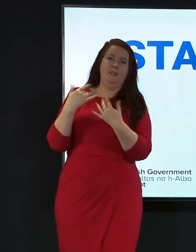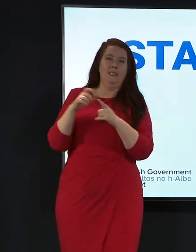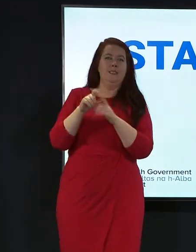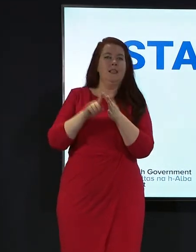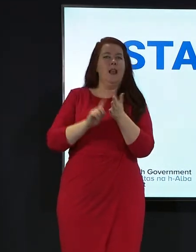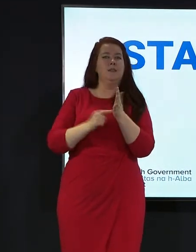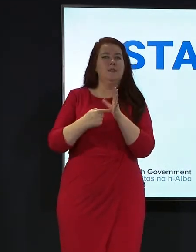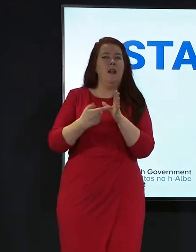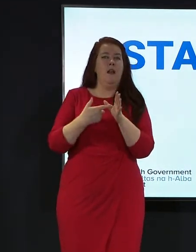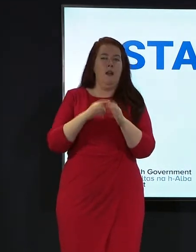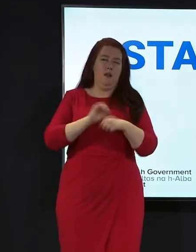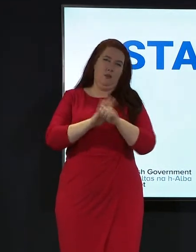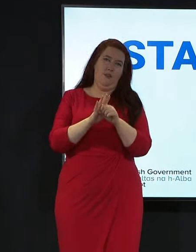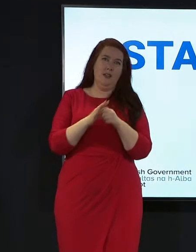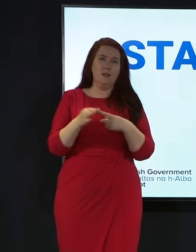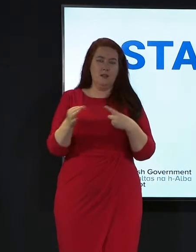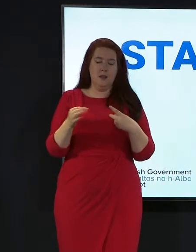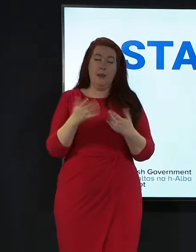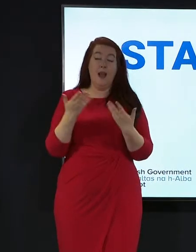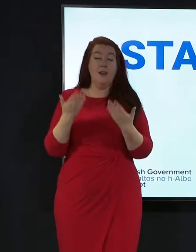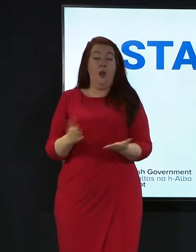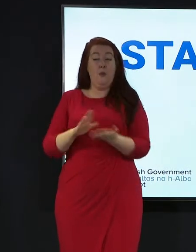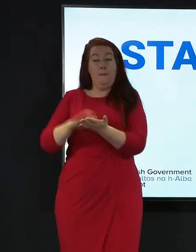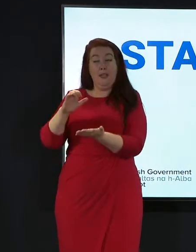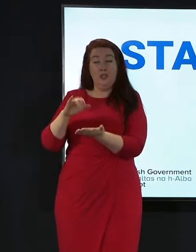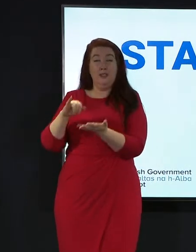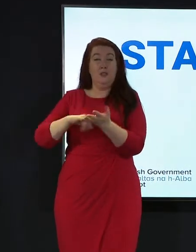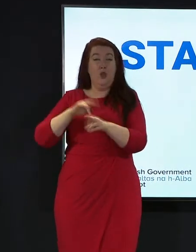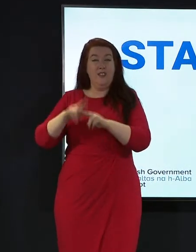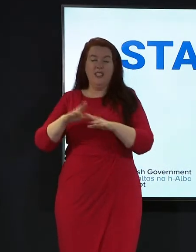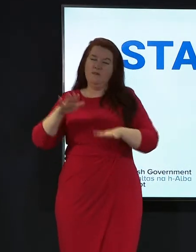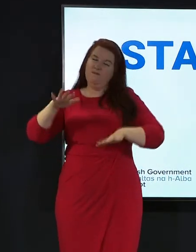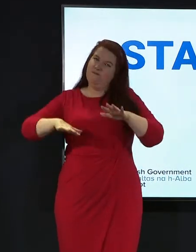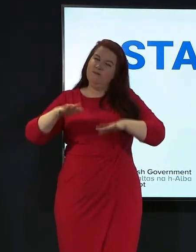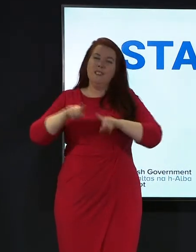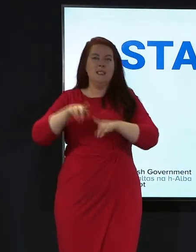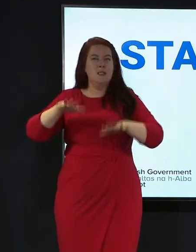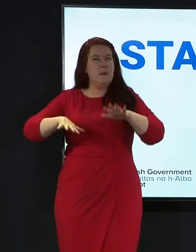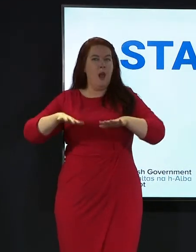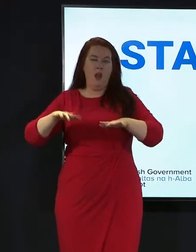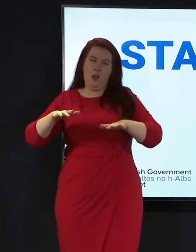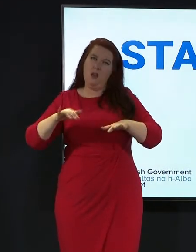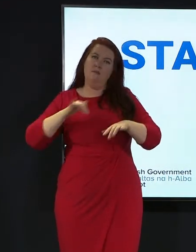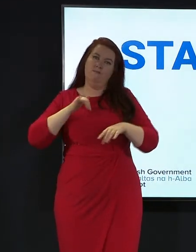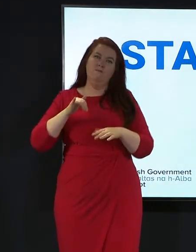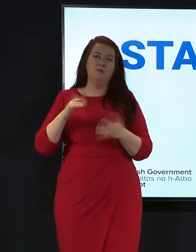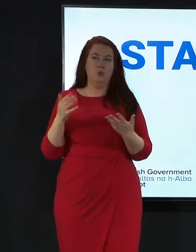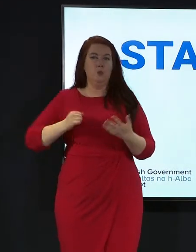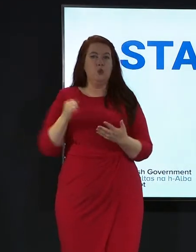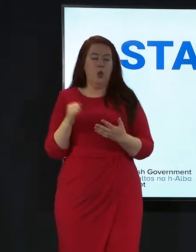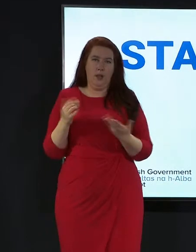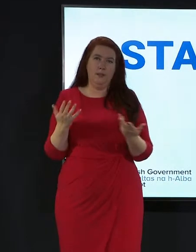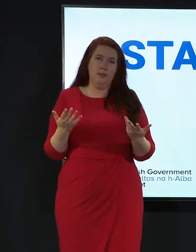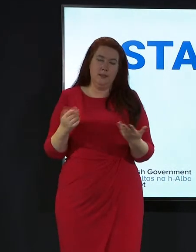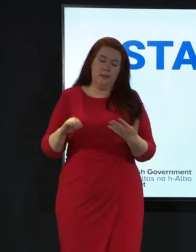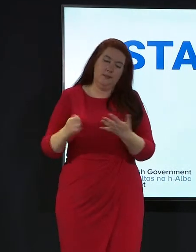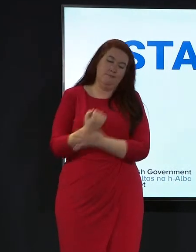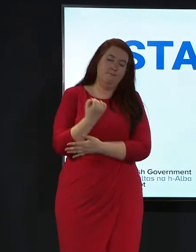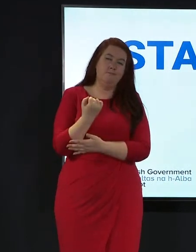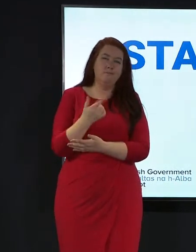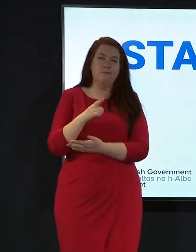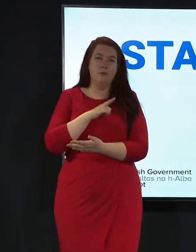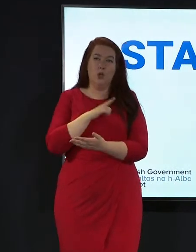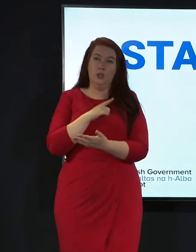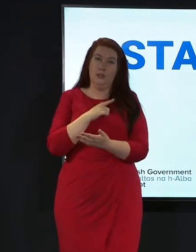in terms of Manchester and Salford, the gap is not significant. That's unfortunately not necessarily because